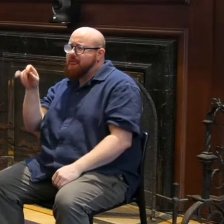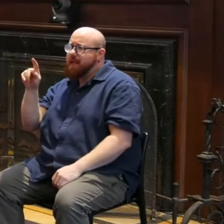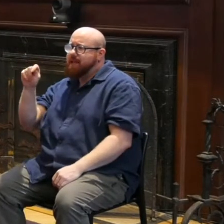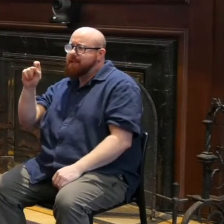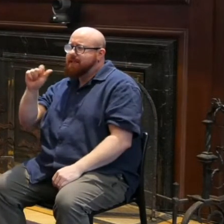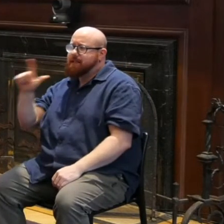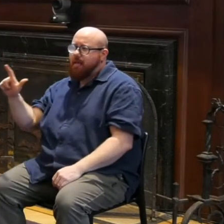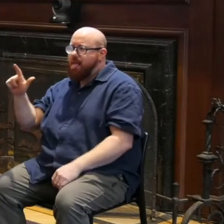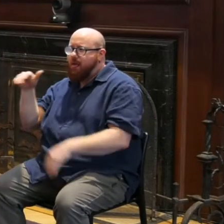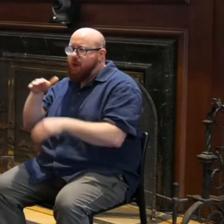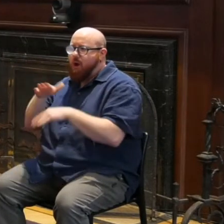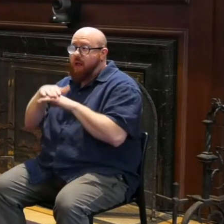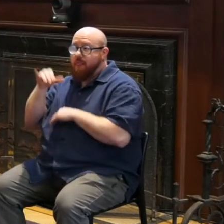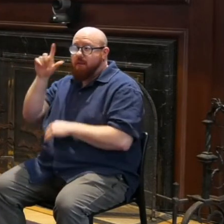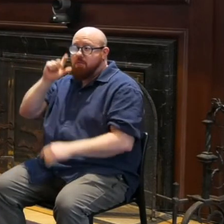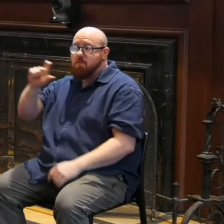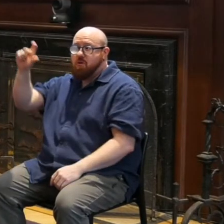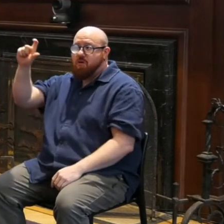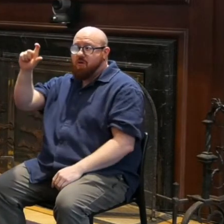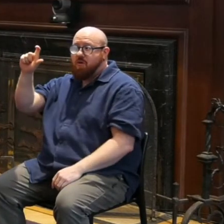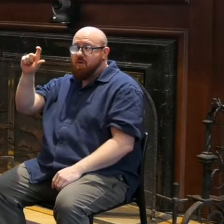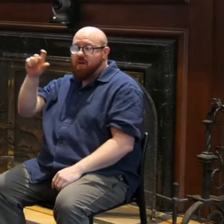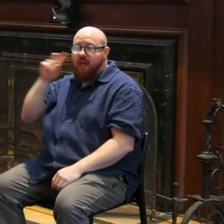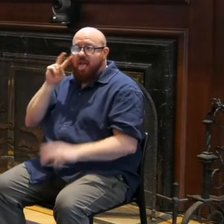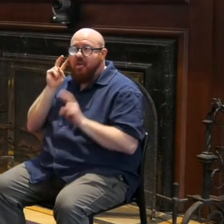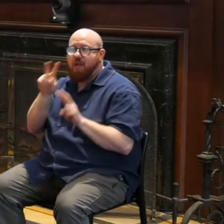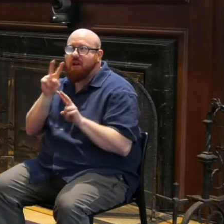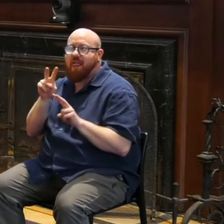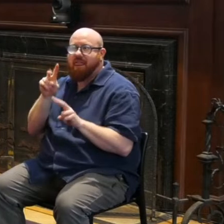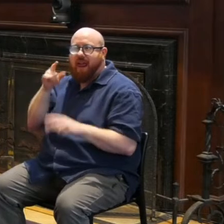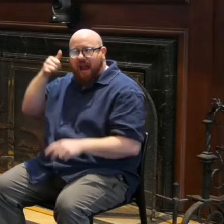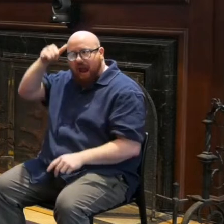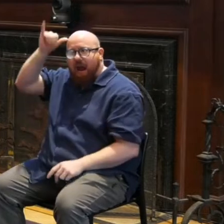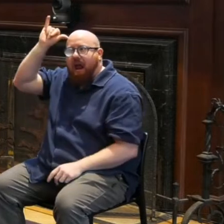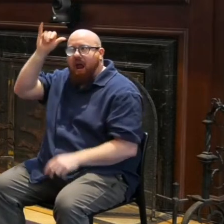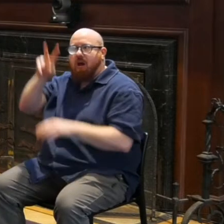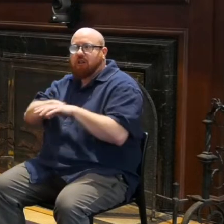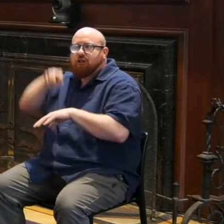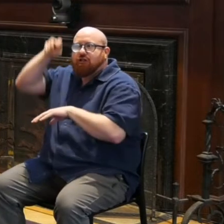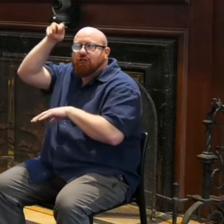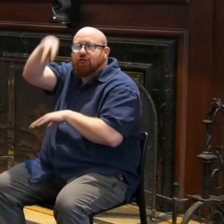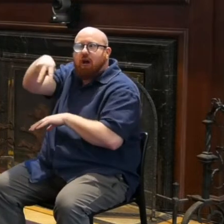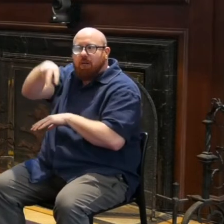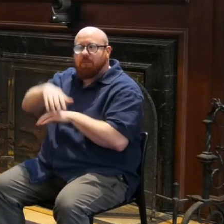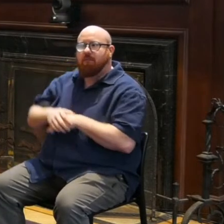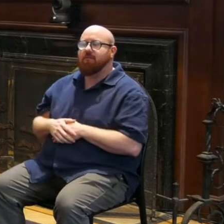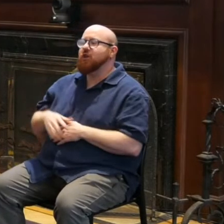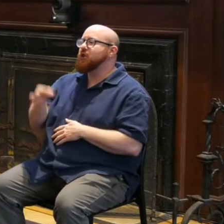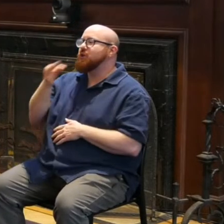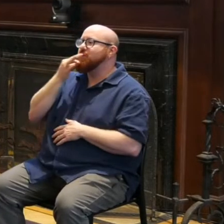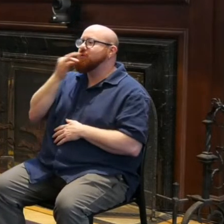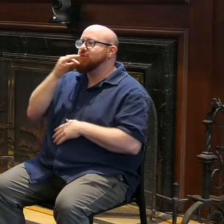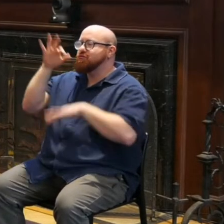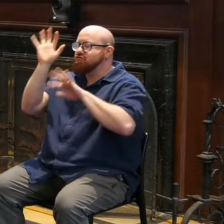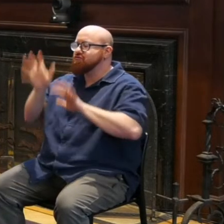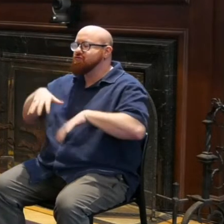out for that silly cow jumping overhead. Soon it will rain giant drops of milk.